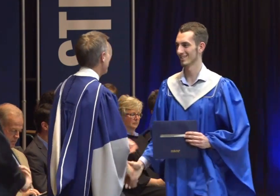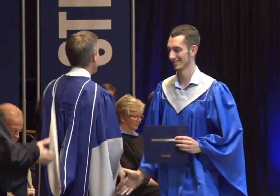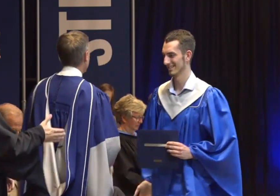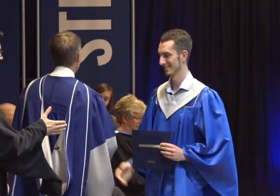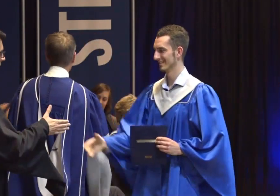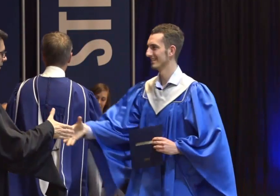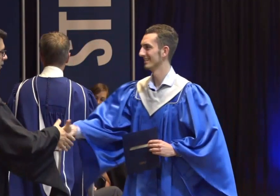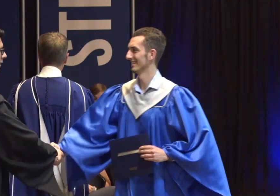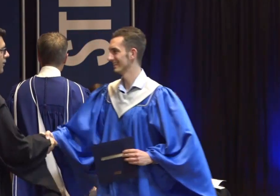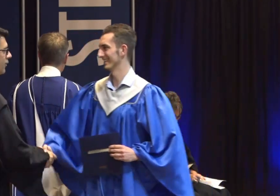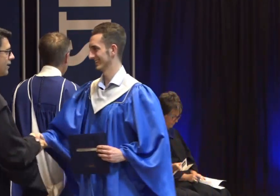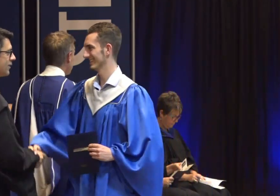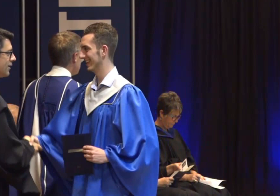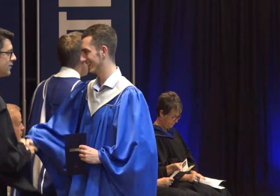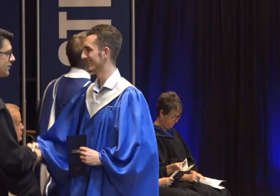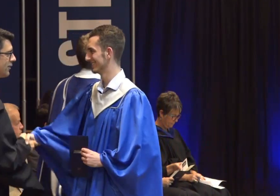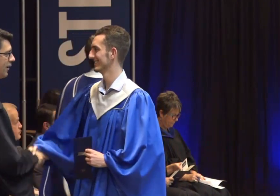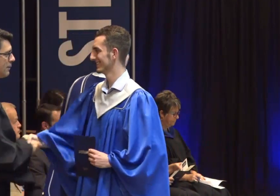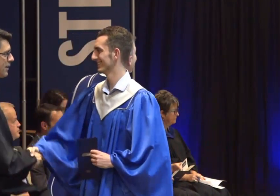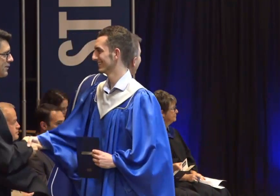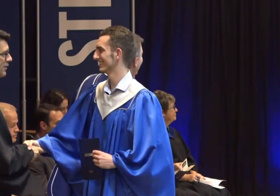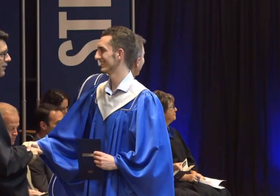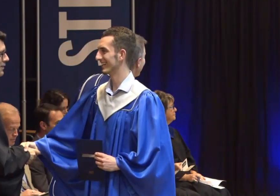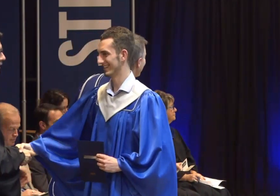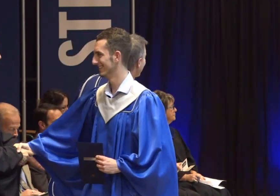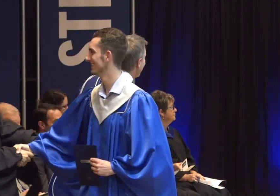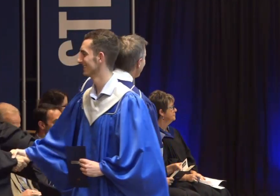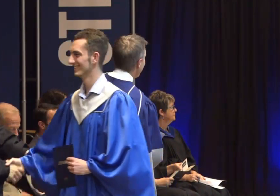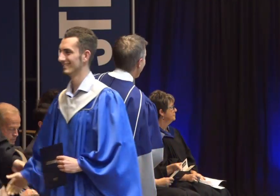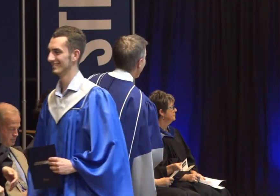Cole Crosby, honors.